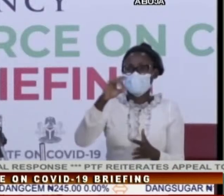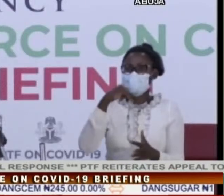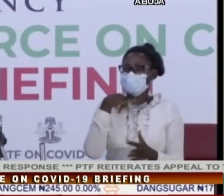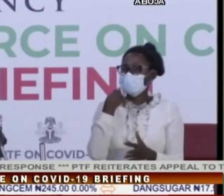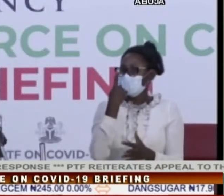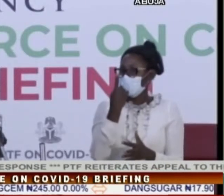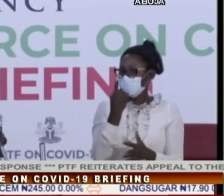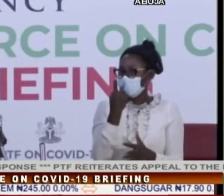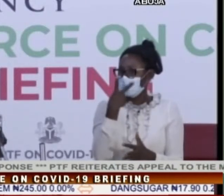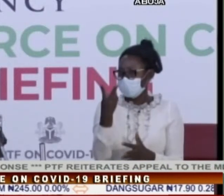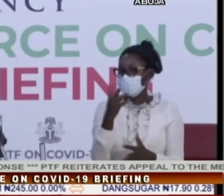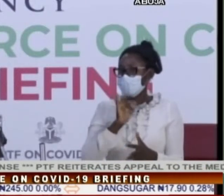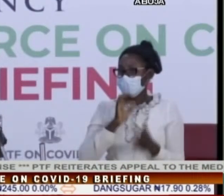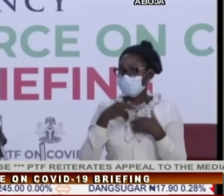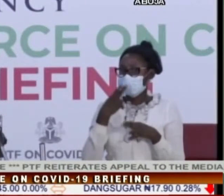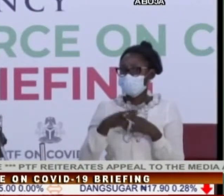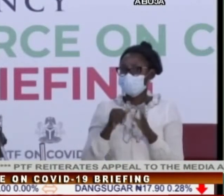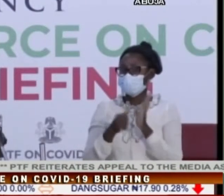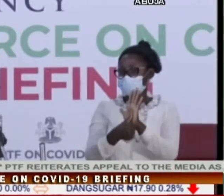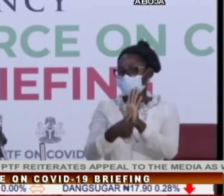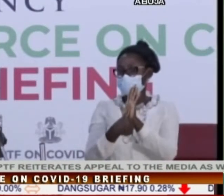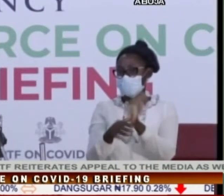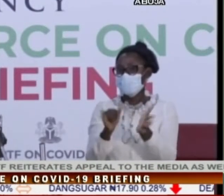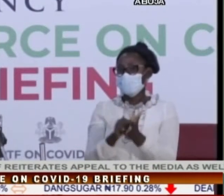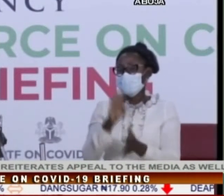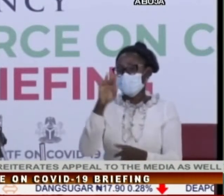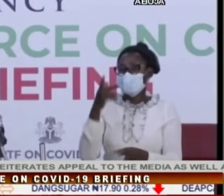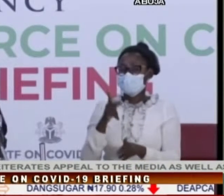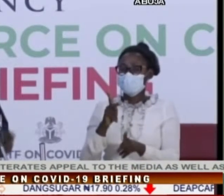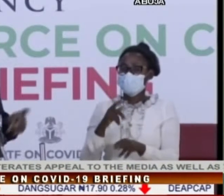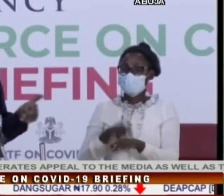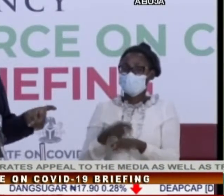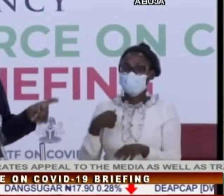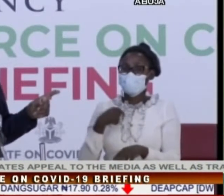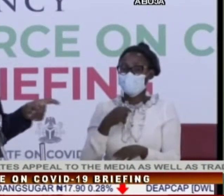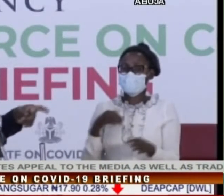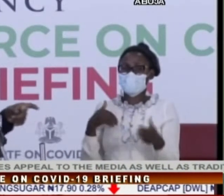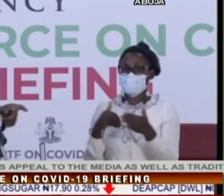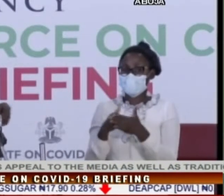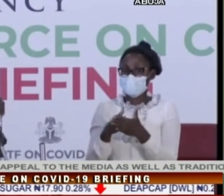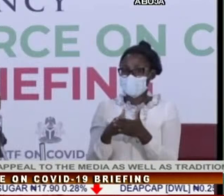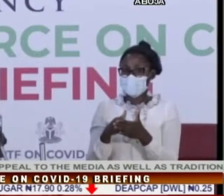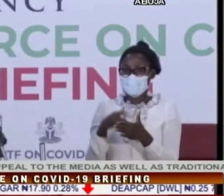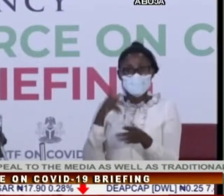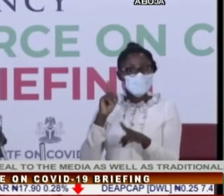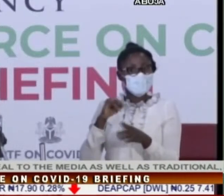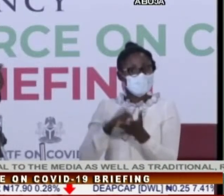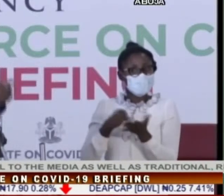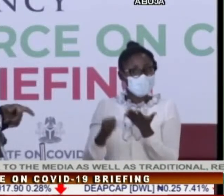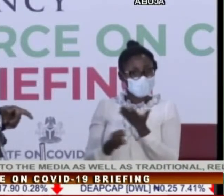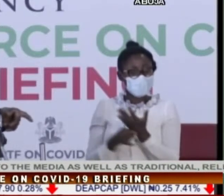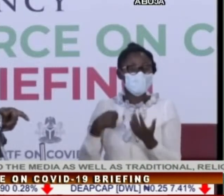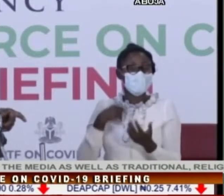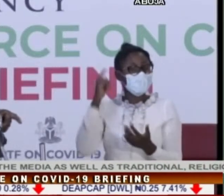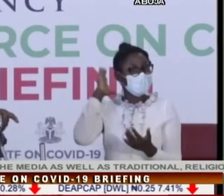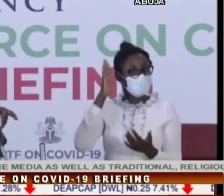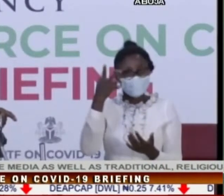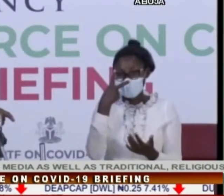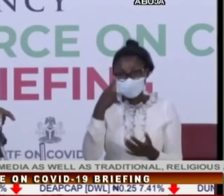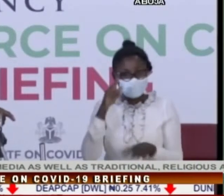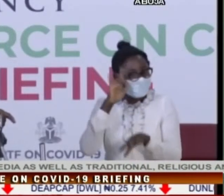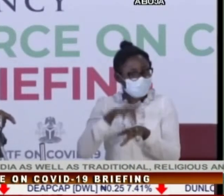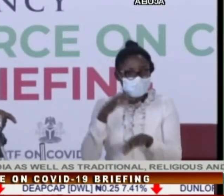And we need the support of everybody to be able to navigate the picture of what